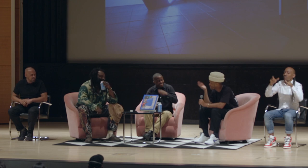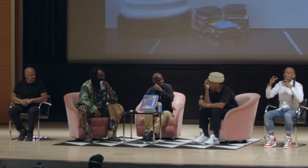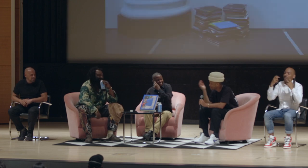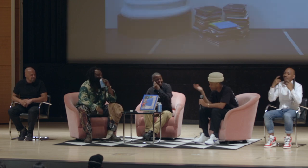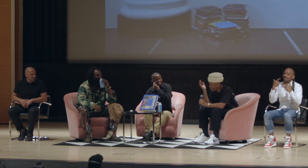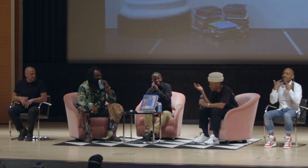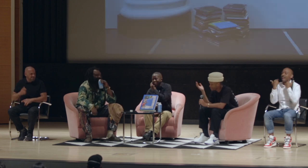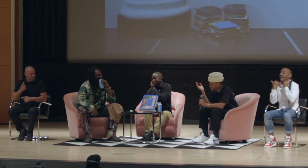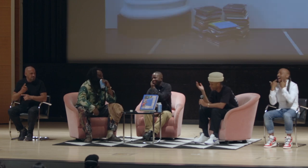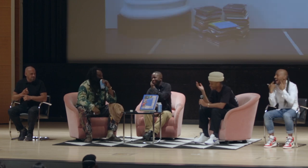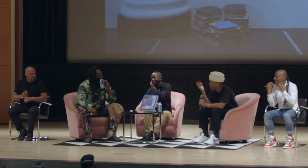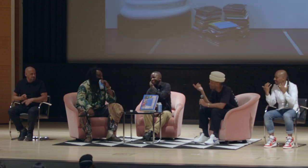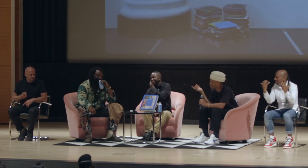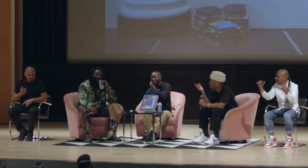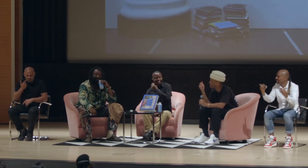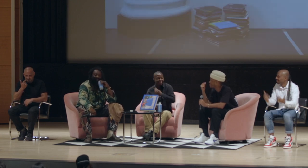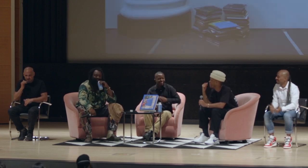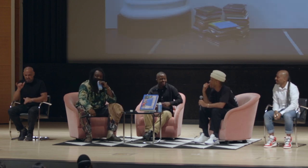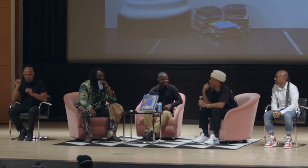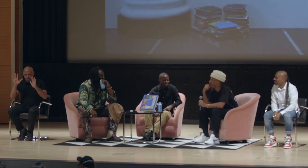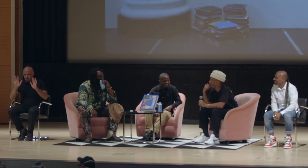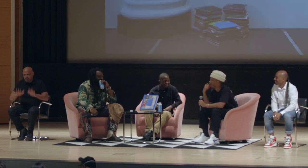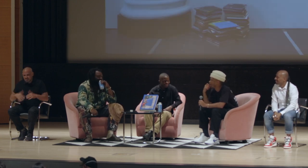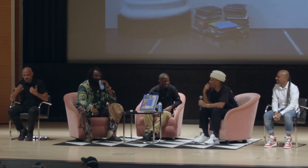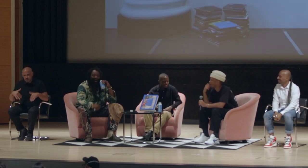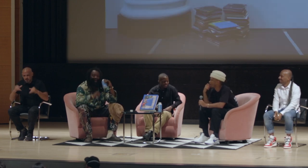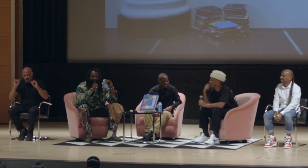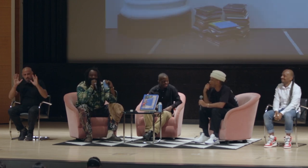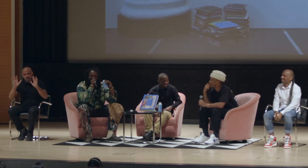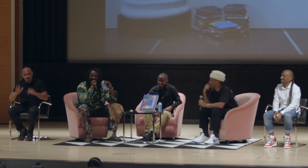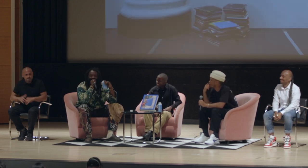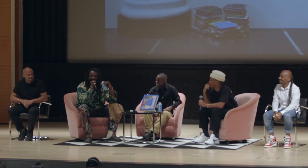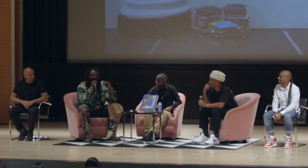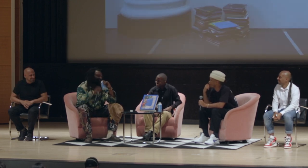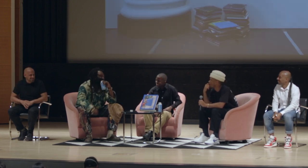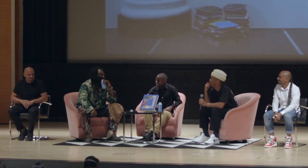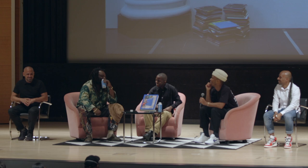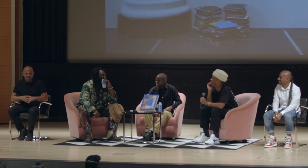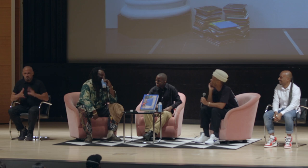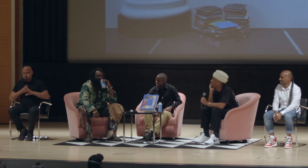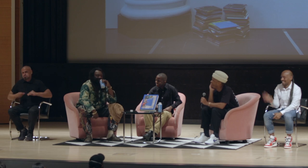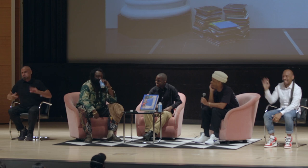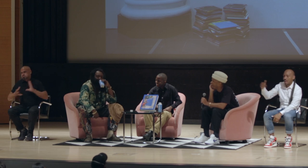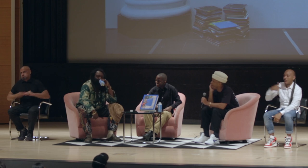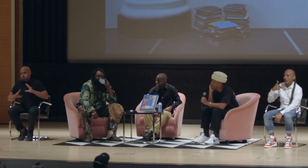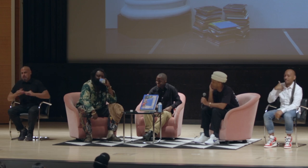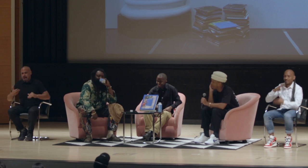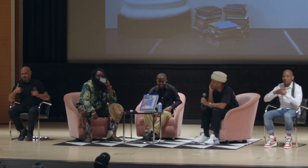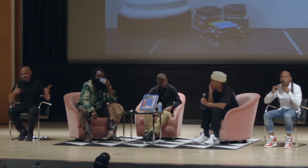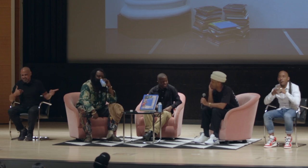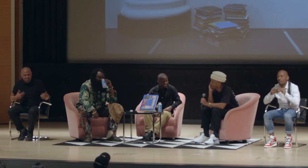But that, I mean, that that's amazing. I got stories.